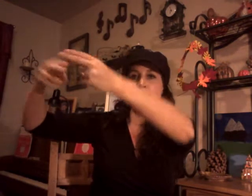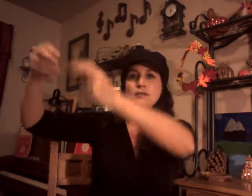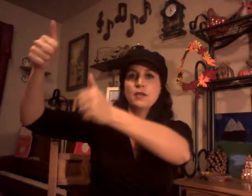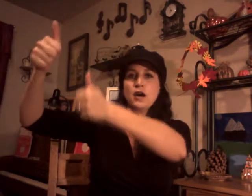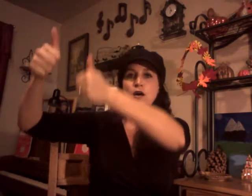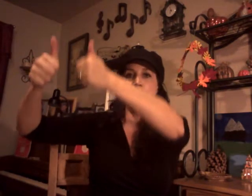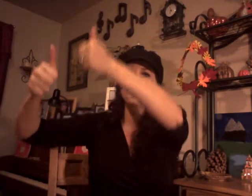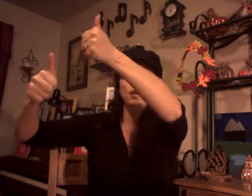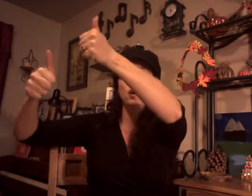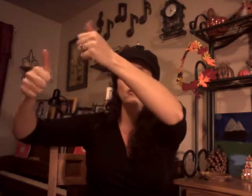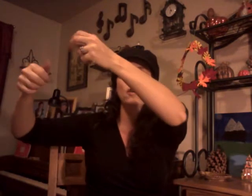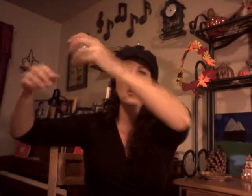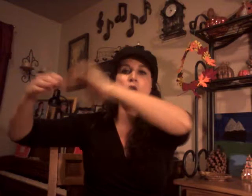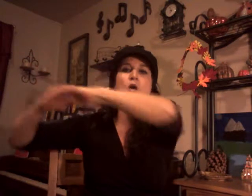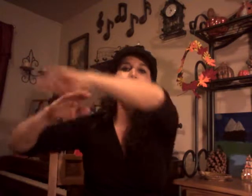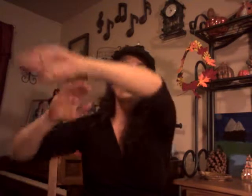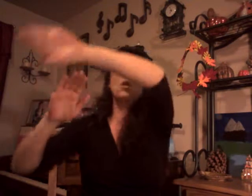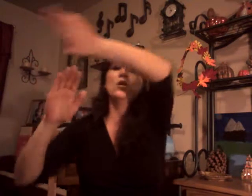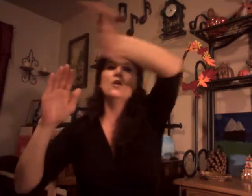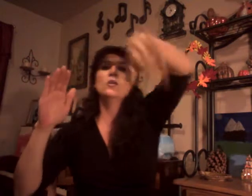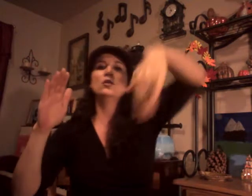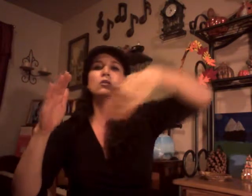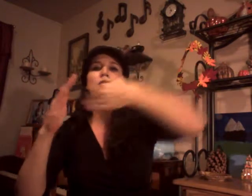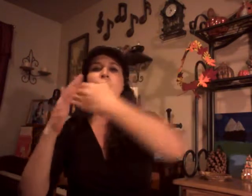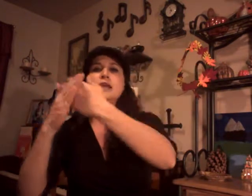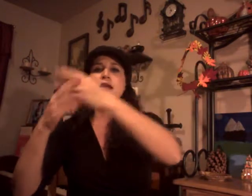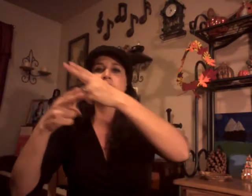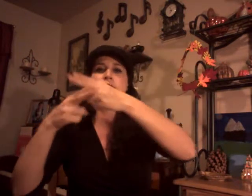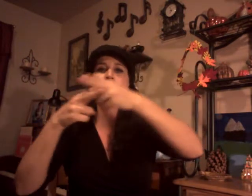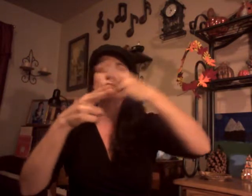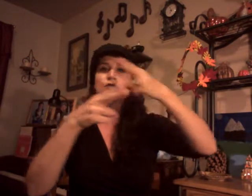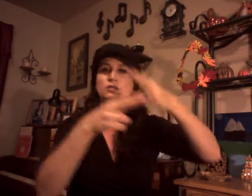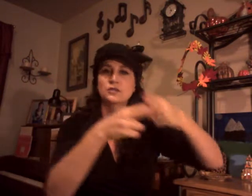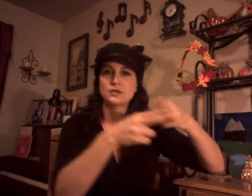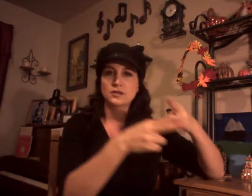name above all names,